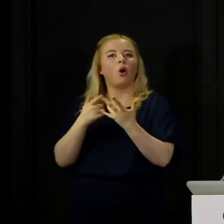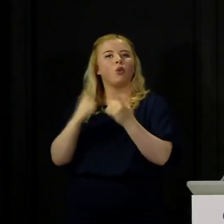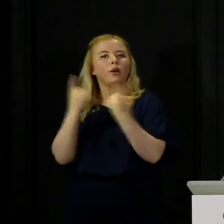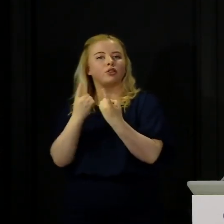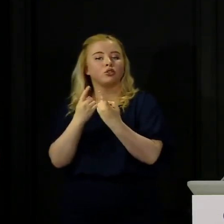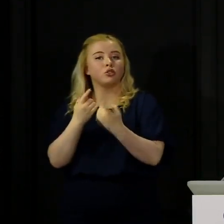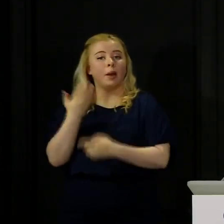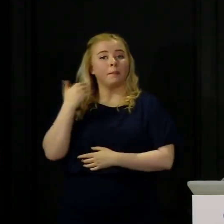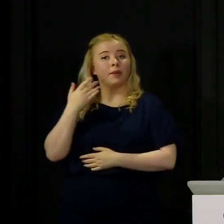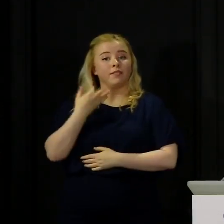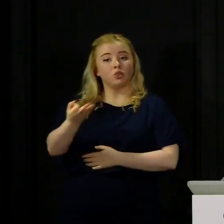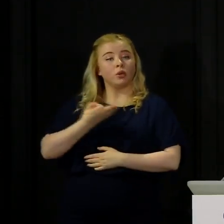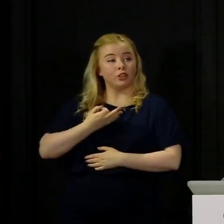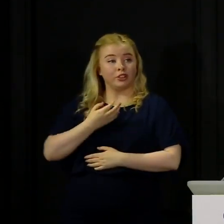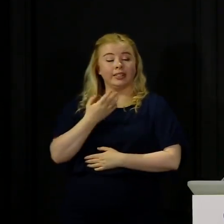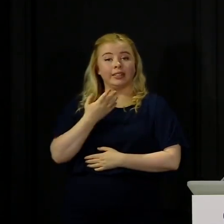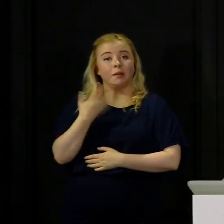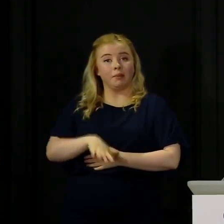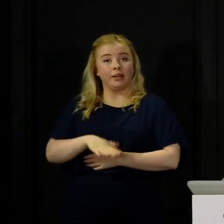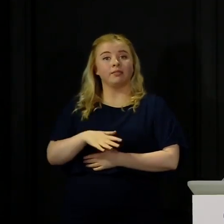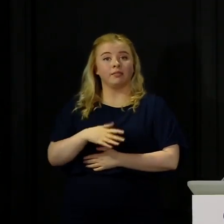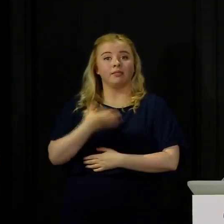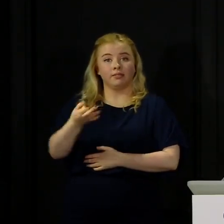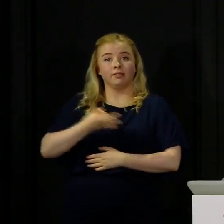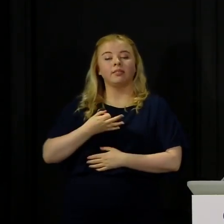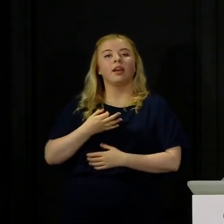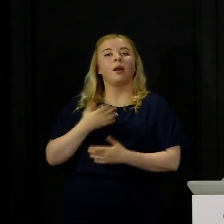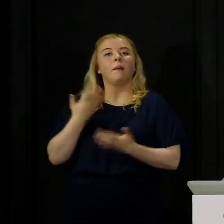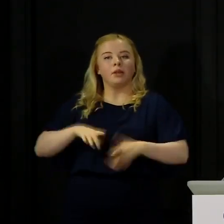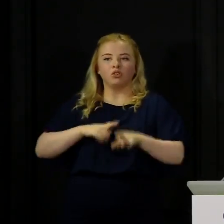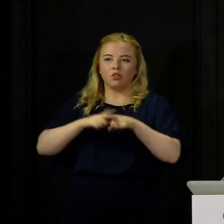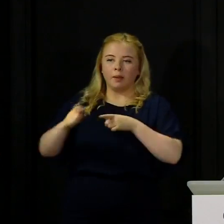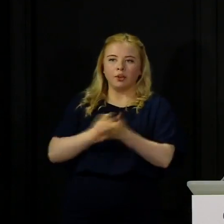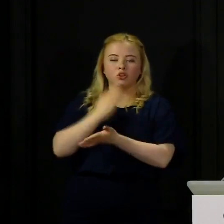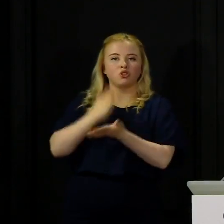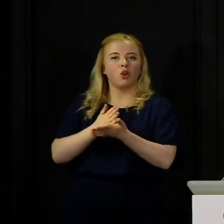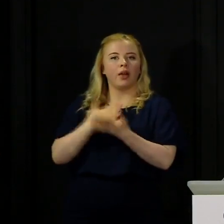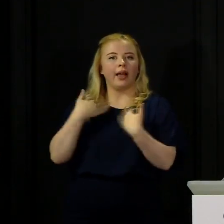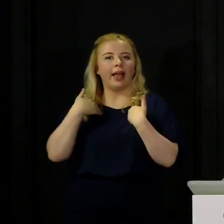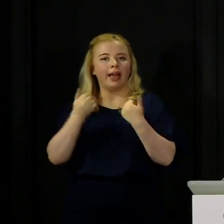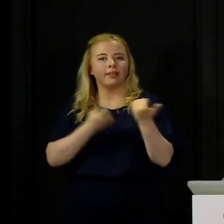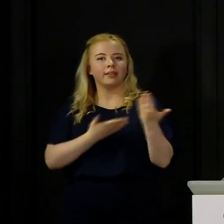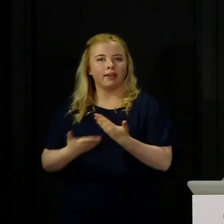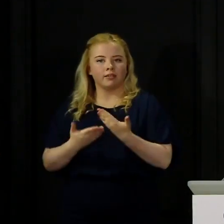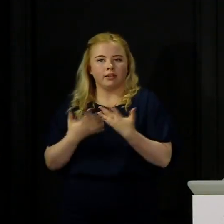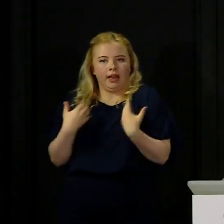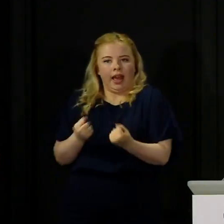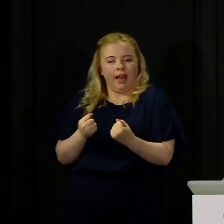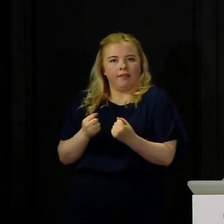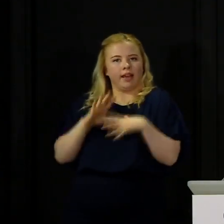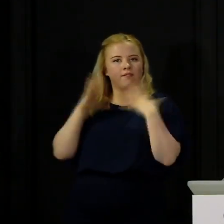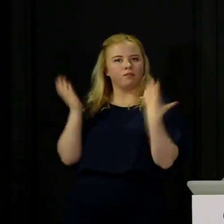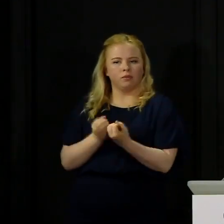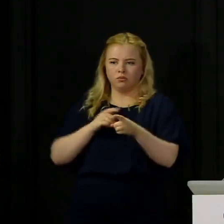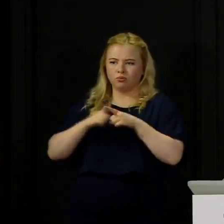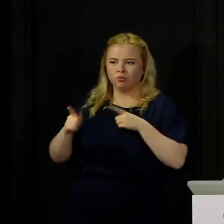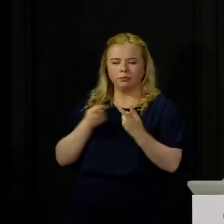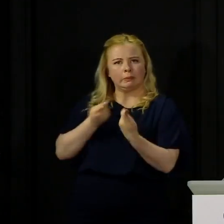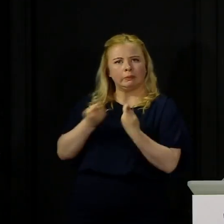previous question has just indicated, we have been at pains to make sure that the health service has whatever resources it needs to tackle this